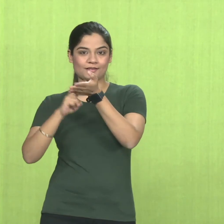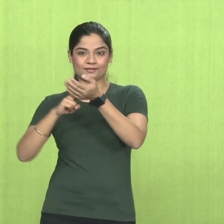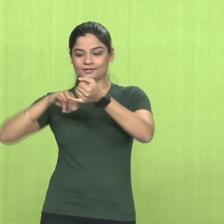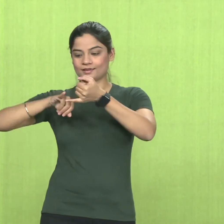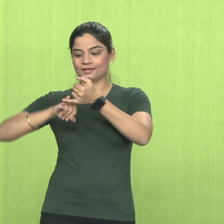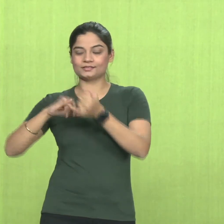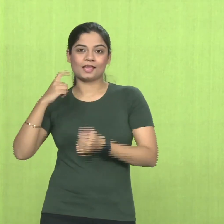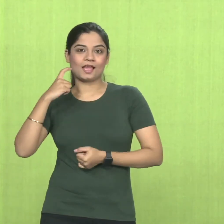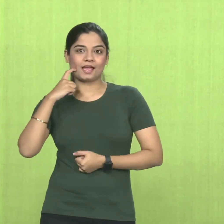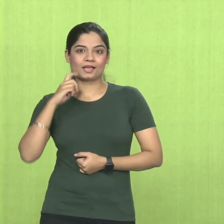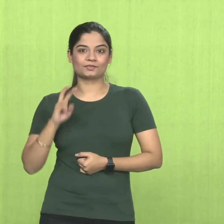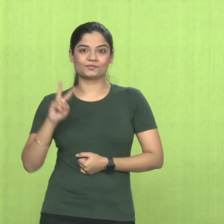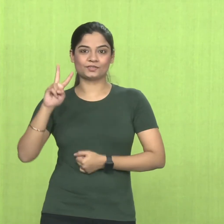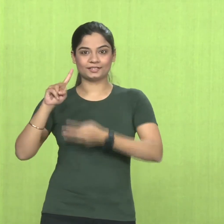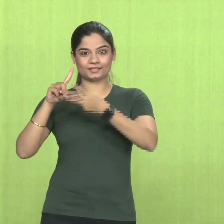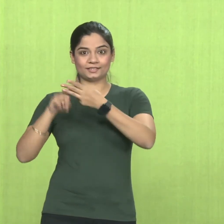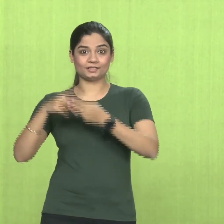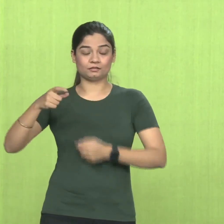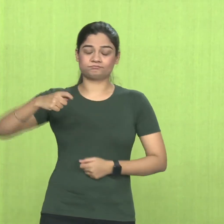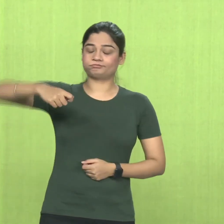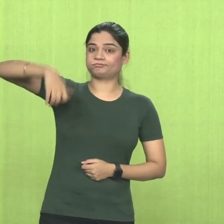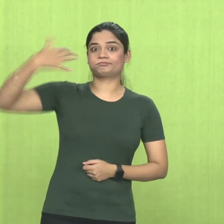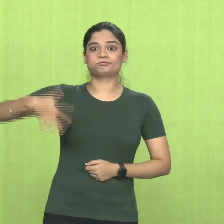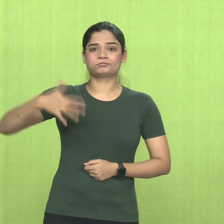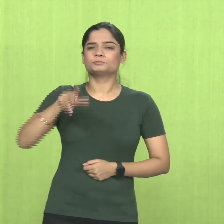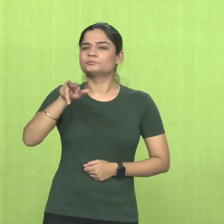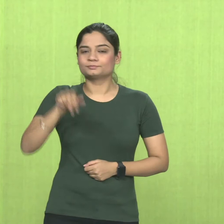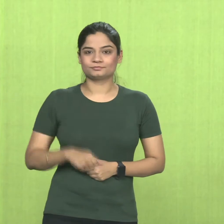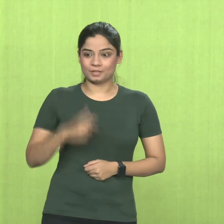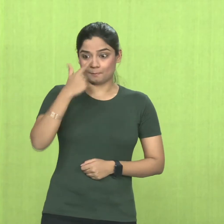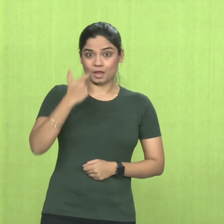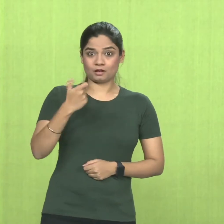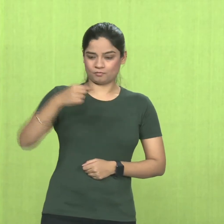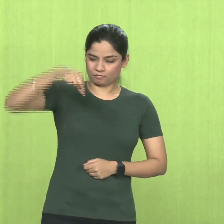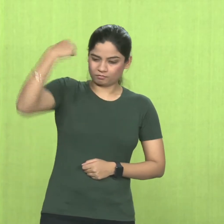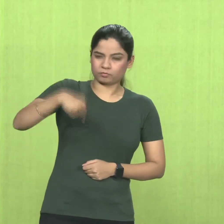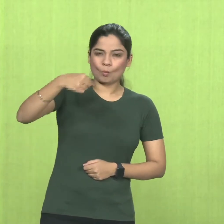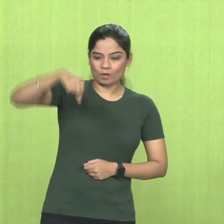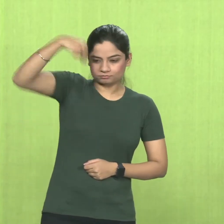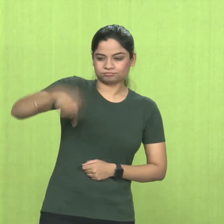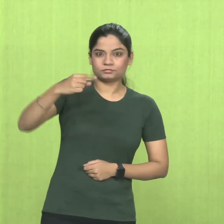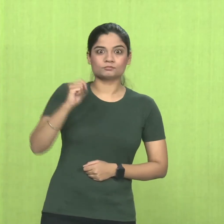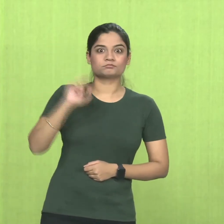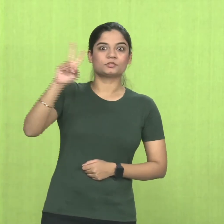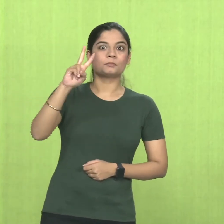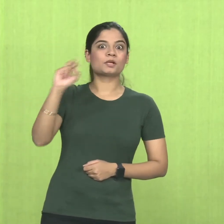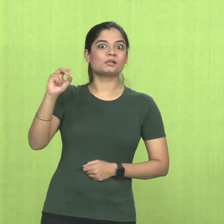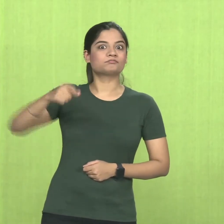Expensive. Something that is of a higher cost. Maybe an ink pen would be of 20 rupees, so expensive.